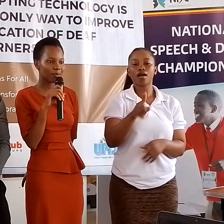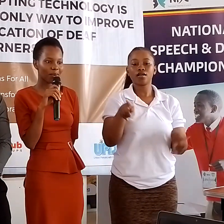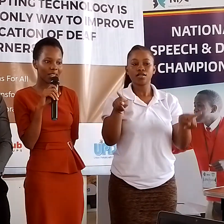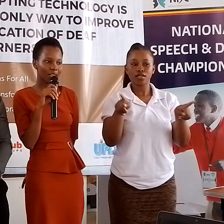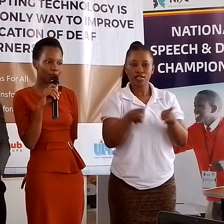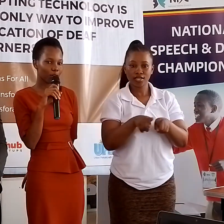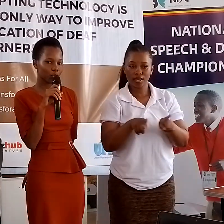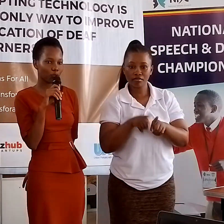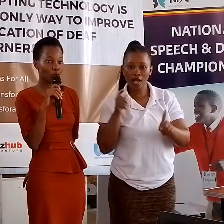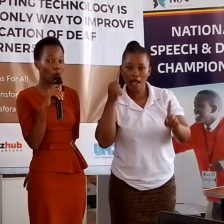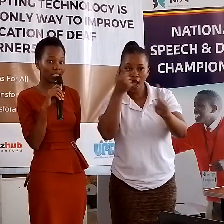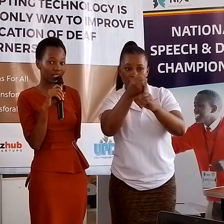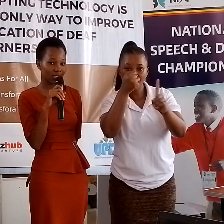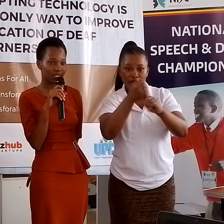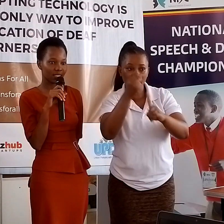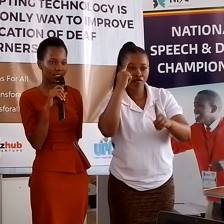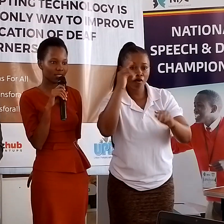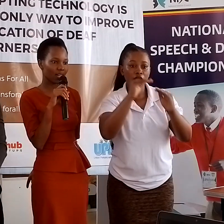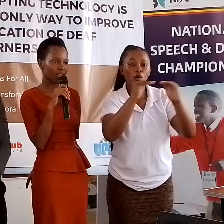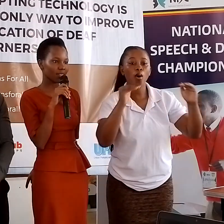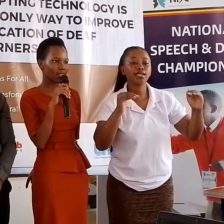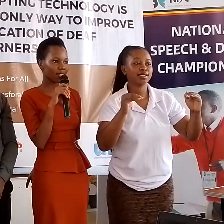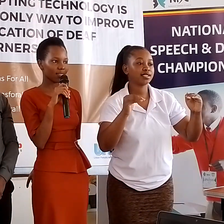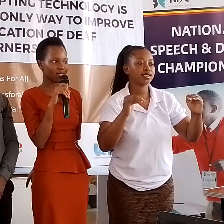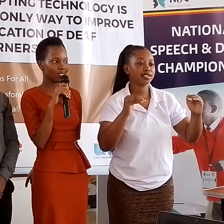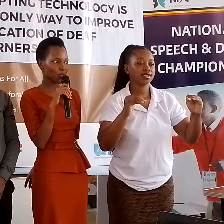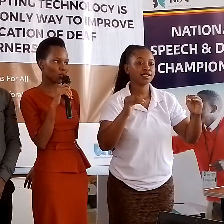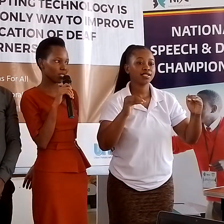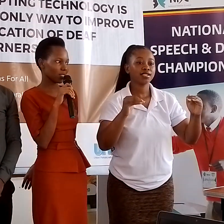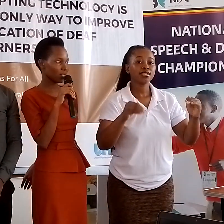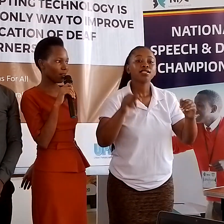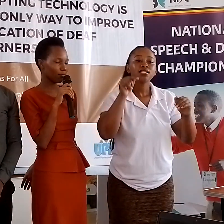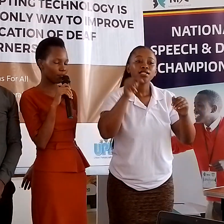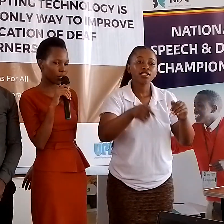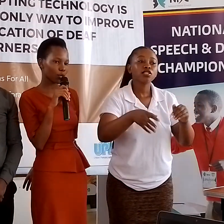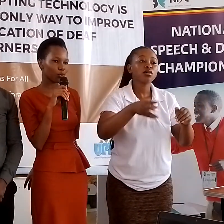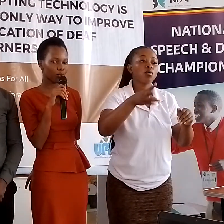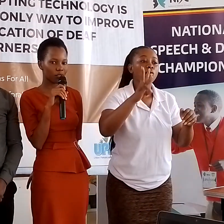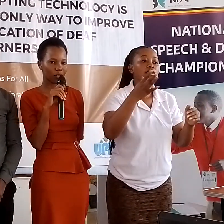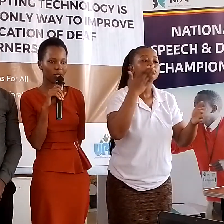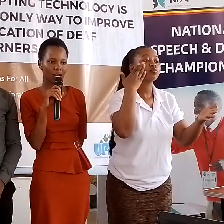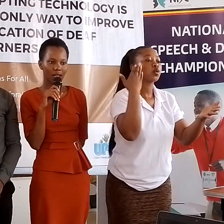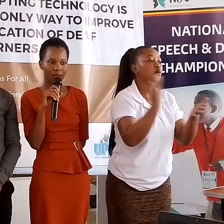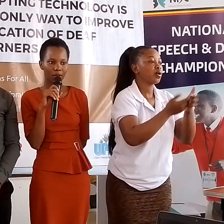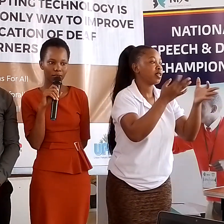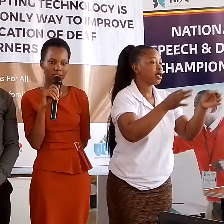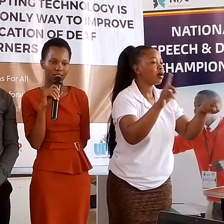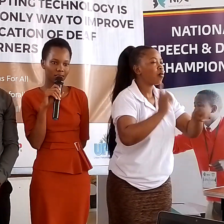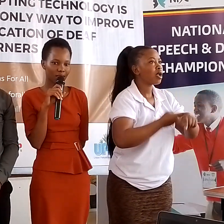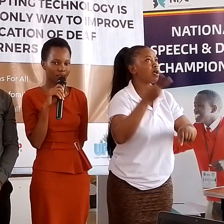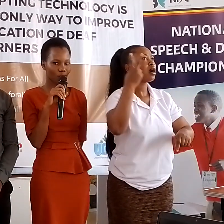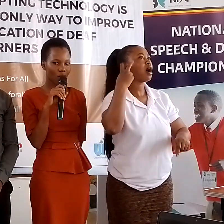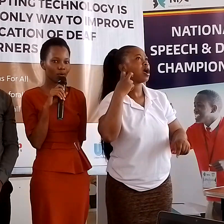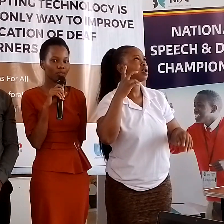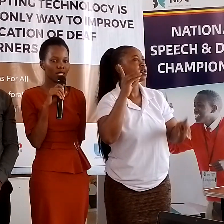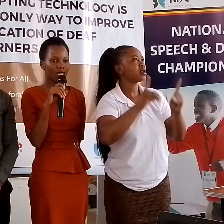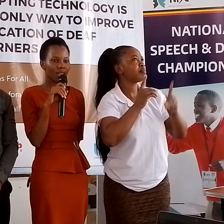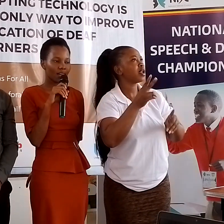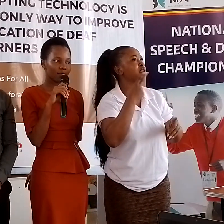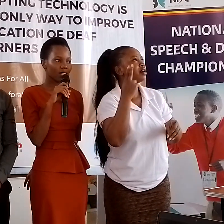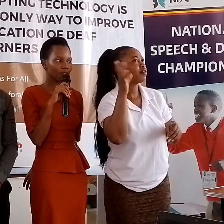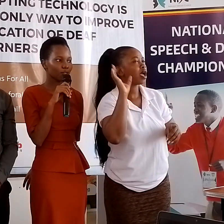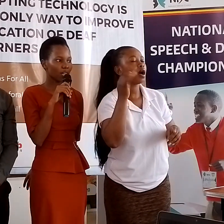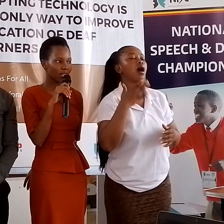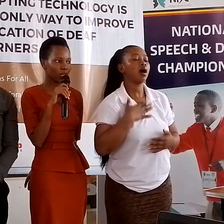I am an advocate of equality, and this was a very good thing when I heard about it. I was like, wow,